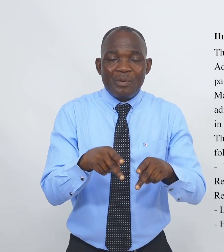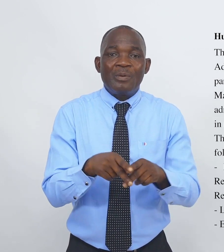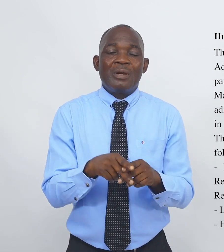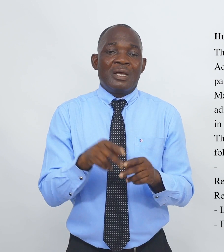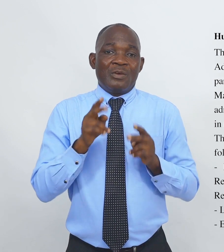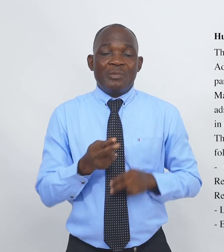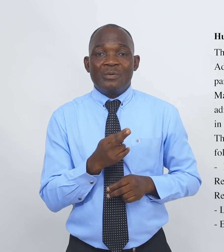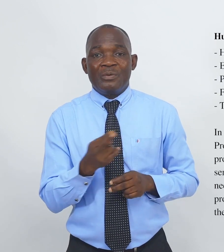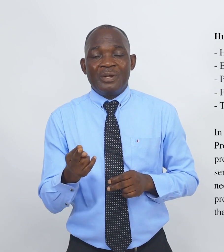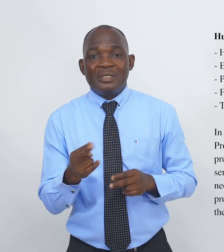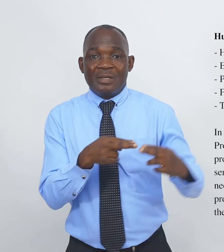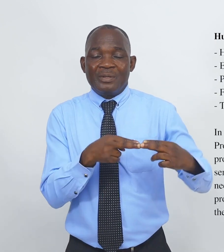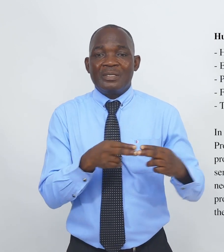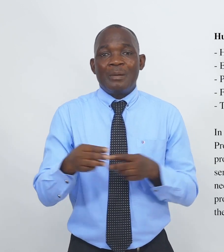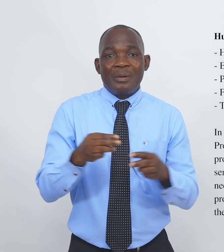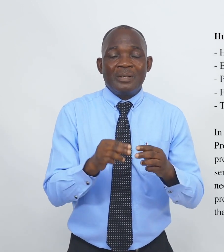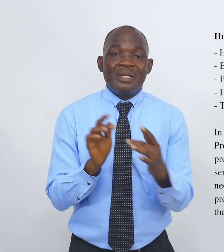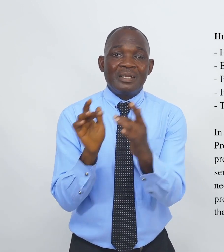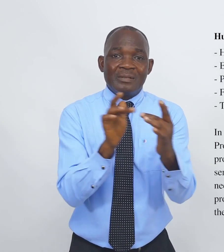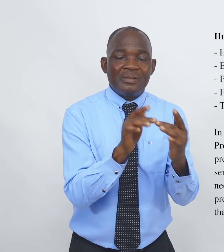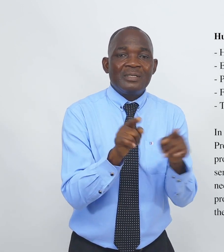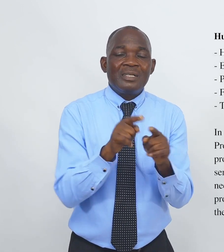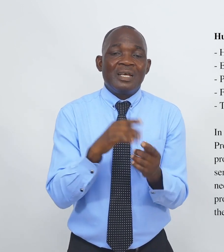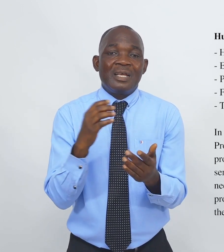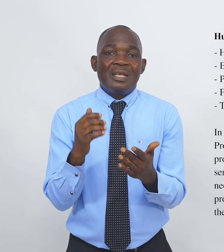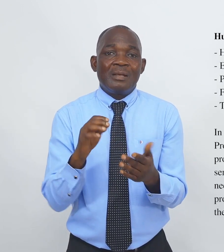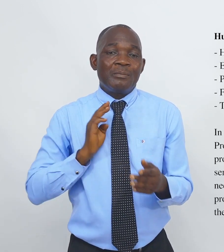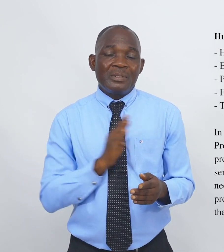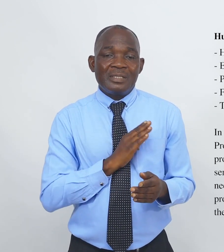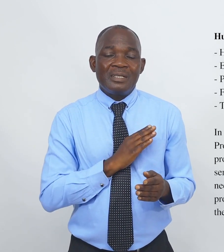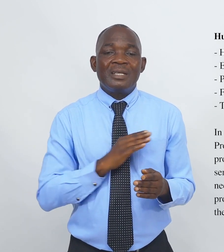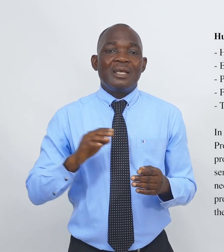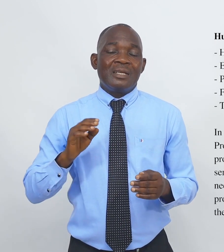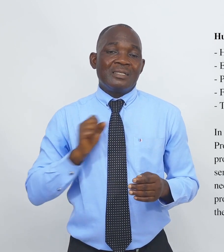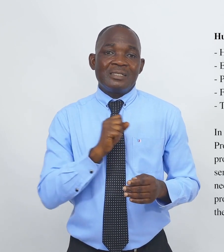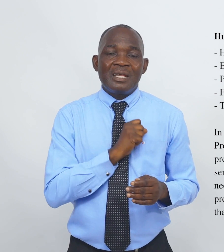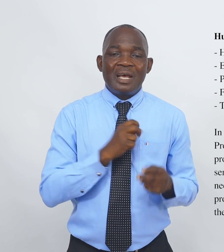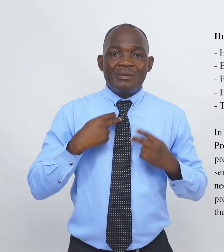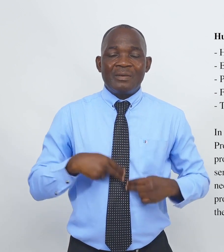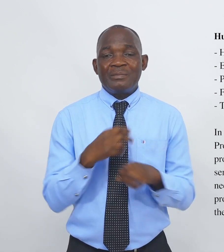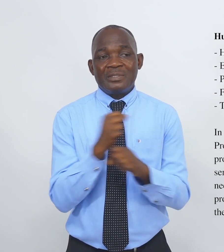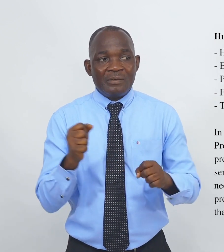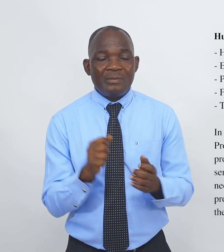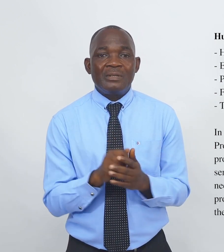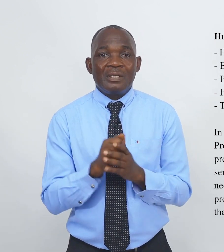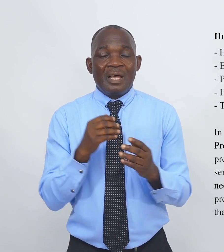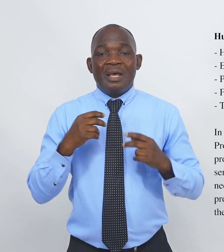relations management and engagement; employees' health, safety and wellness; physical security